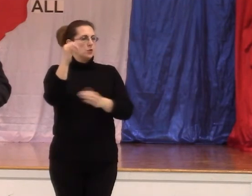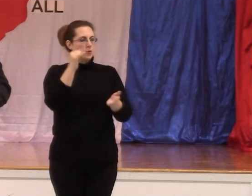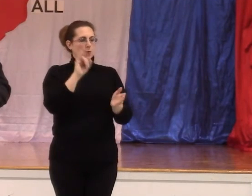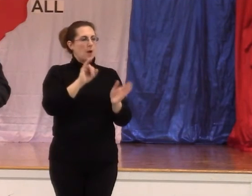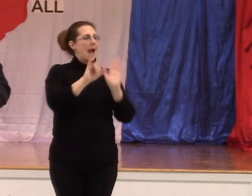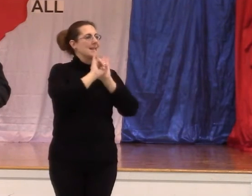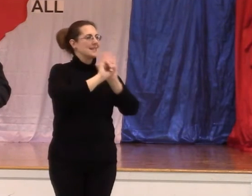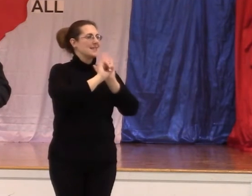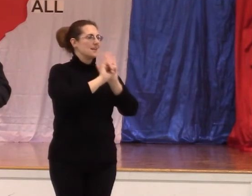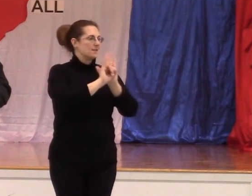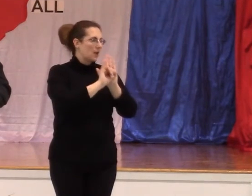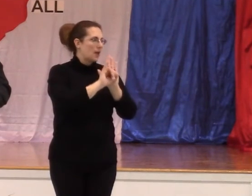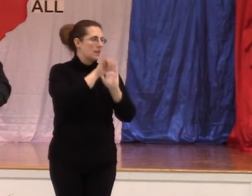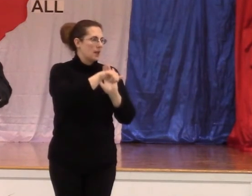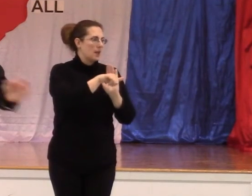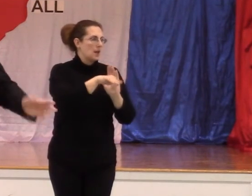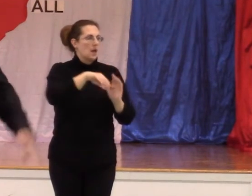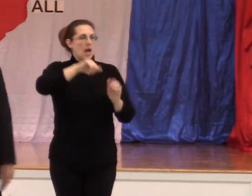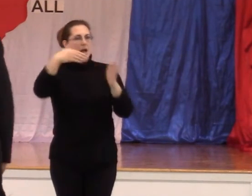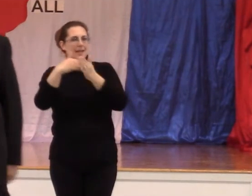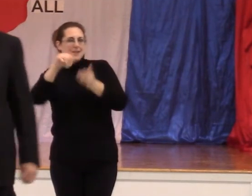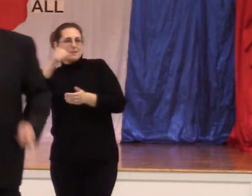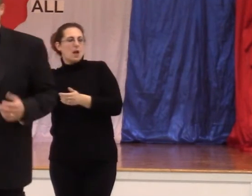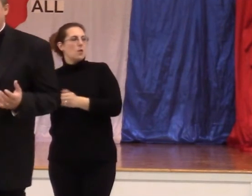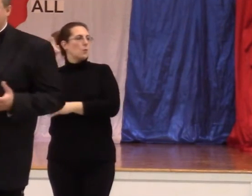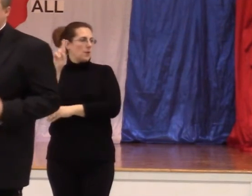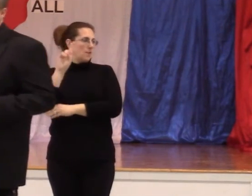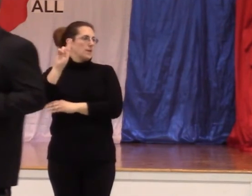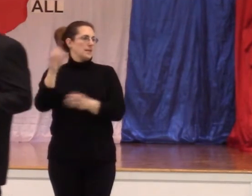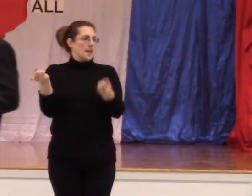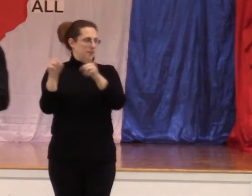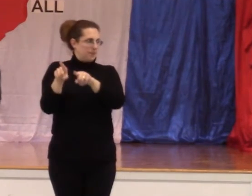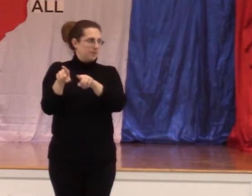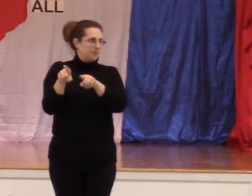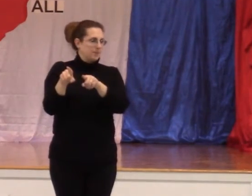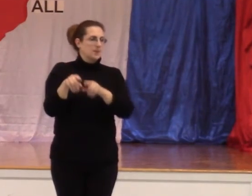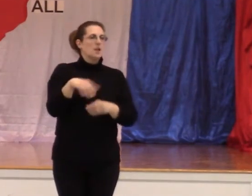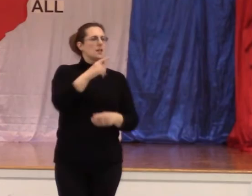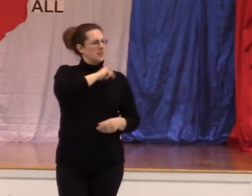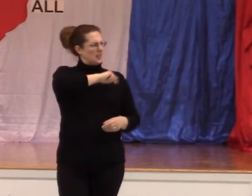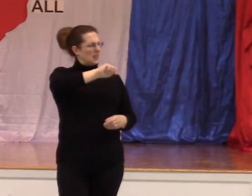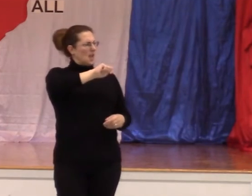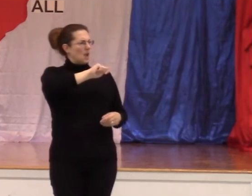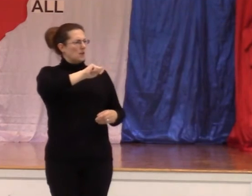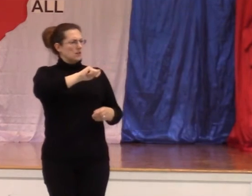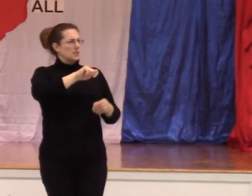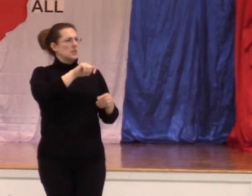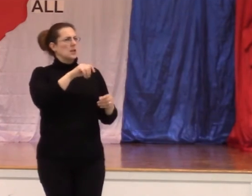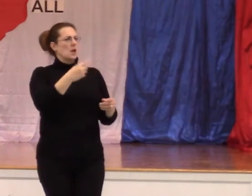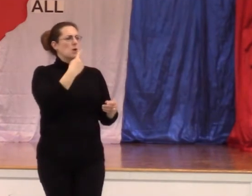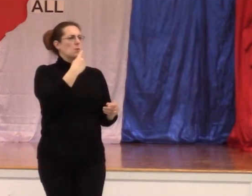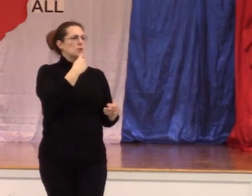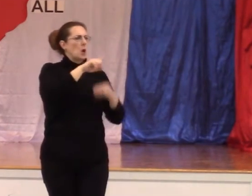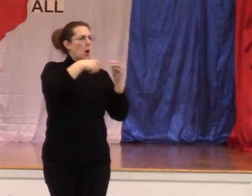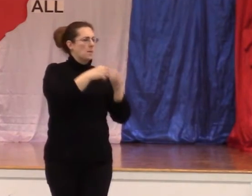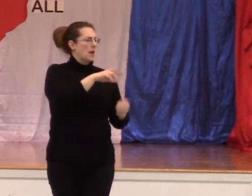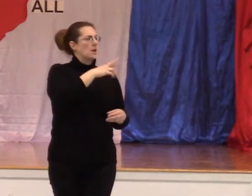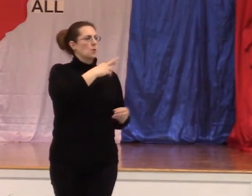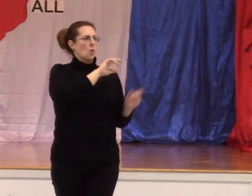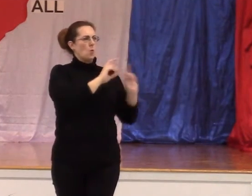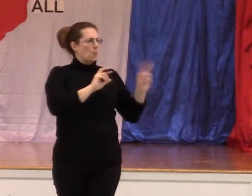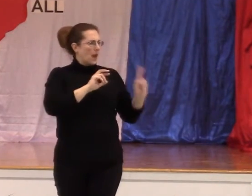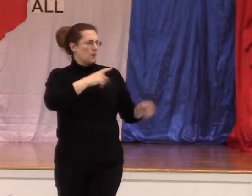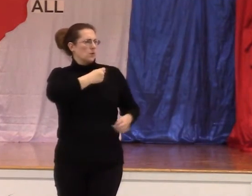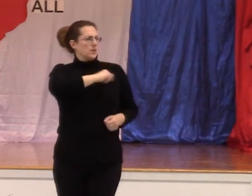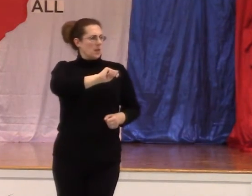of these other reformations that went on. Apart from that, the theology of something like a radical Reformation, as we'll get into in a second, really